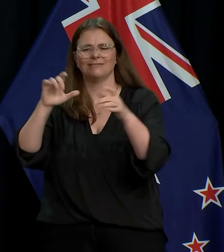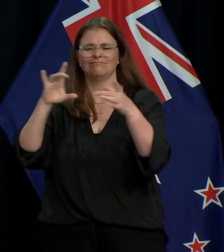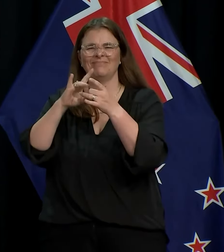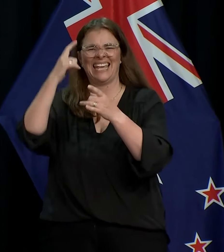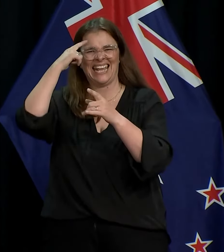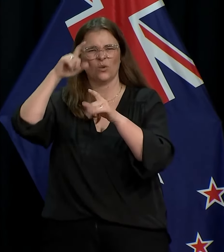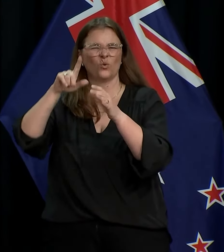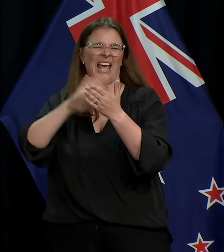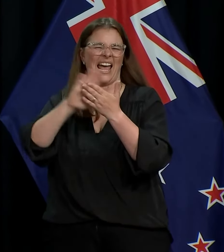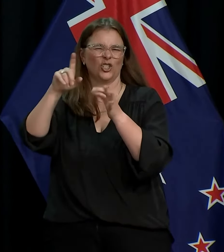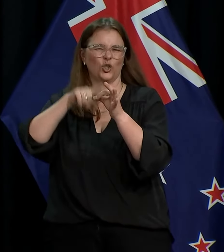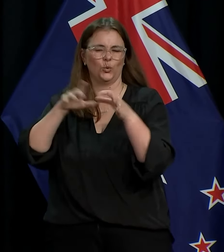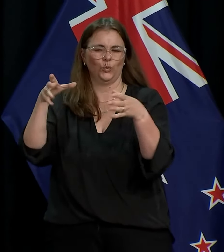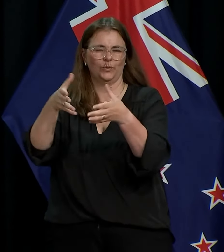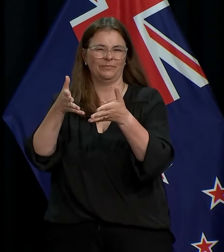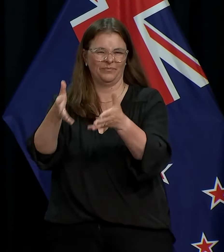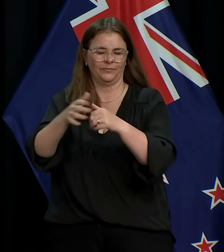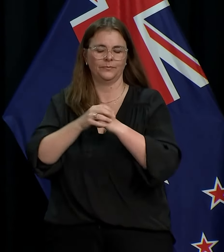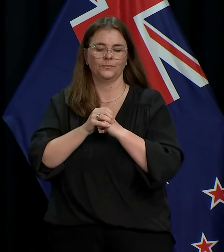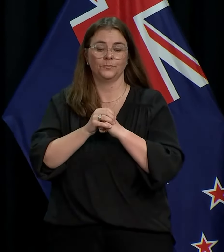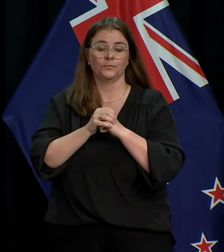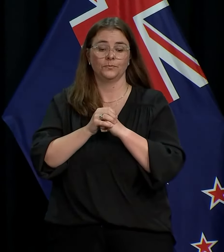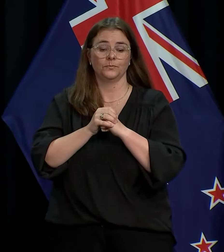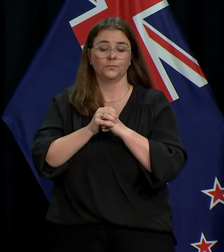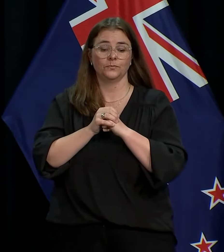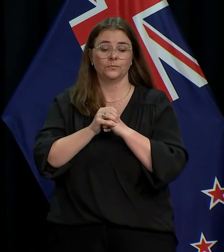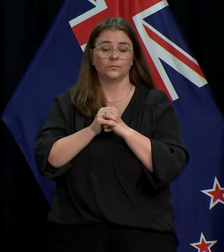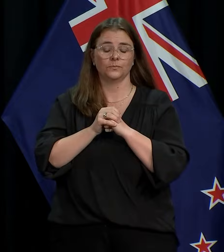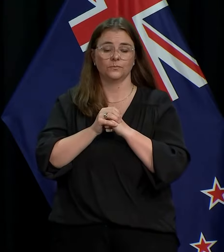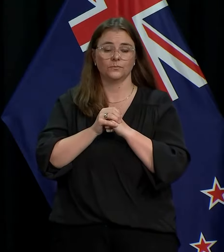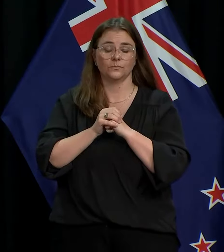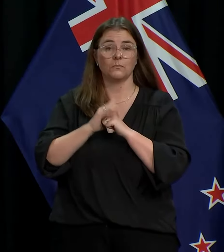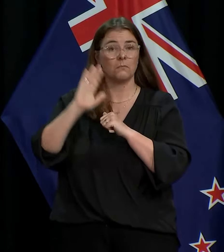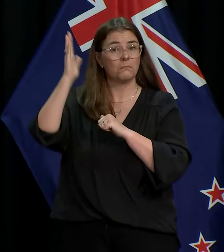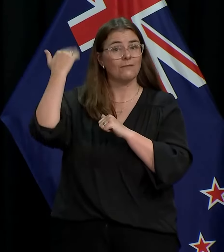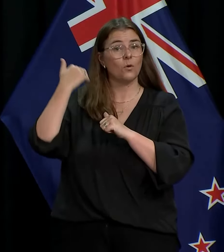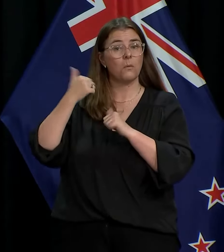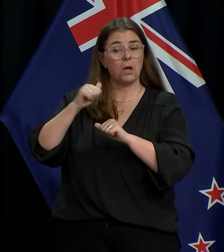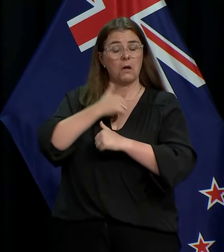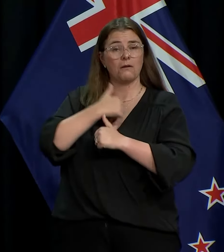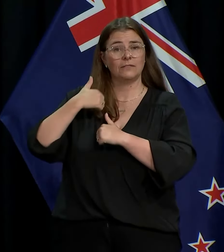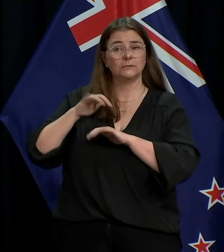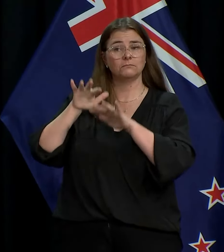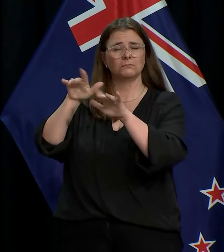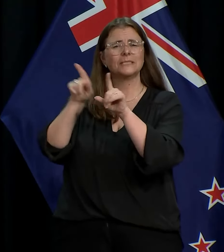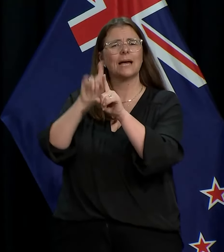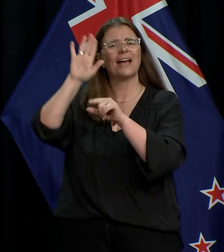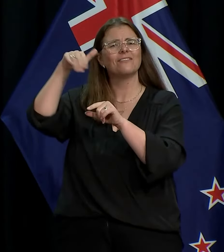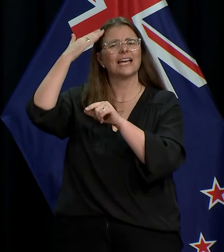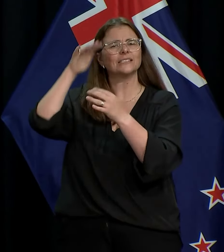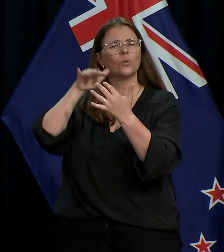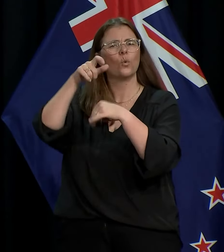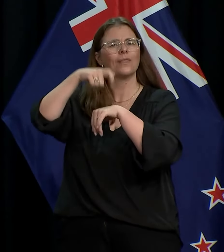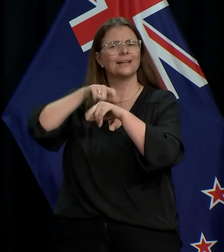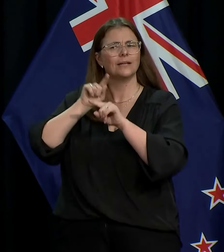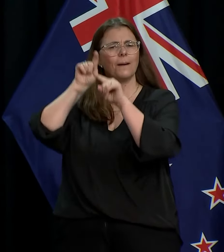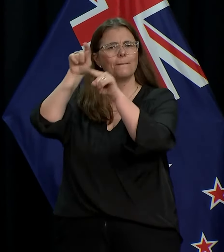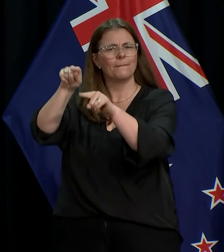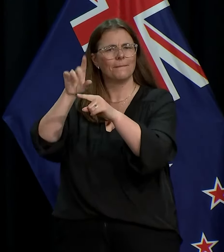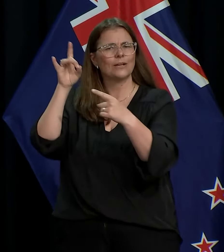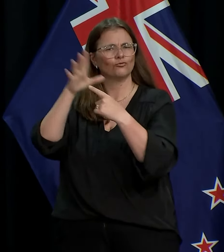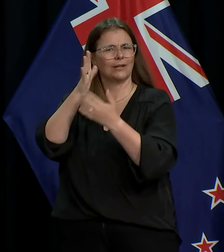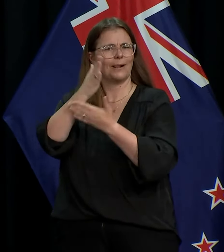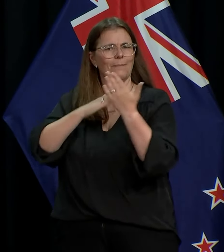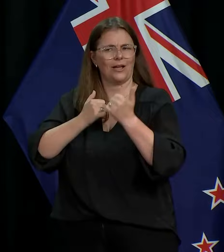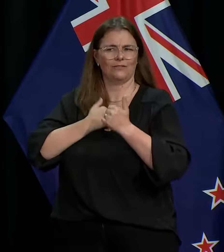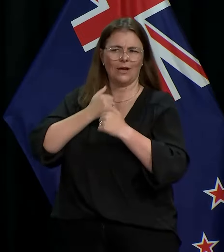headquarters. We've sent in the past defence intelligence personnel to active deployments overseas, such as in Afghanistan. They're an integral part